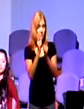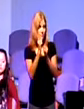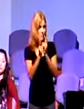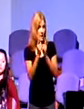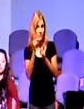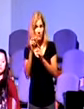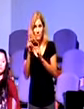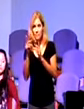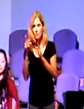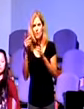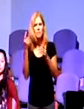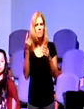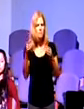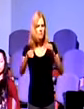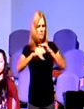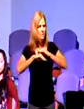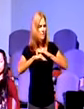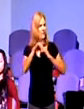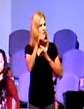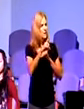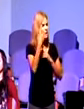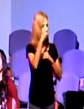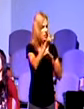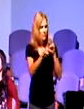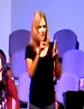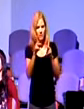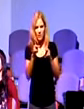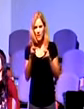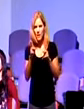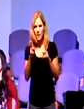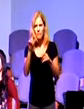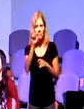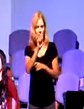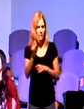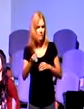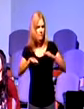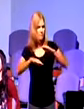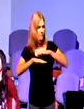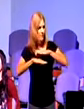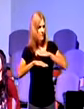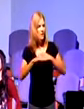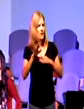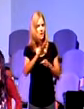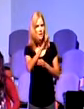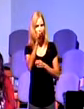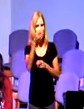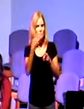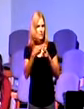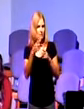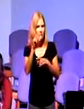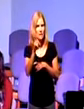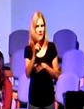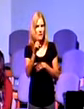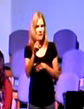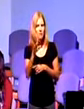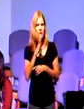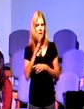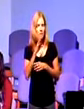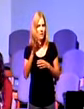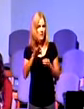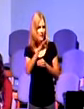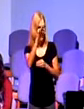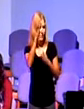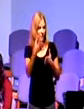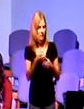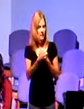practical needs for people, and thereby have a chance to meet a spiritual need too, and to talk about our Savior Jesus. So we're looking forward to that.